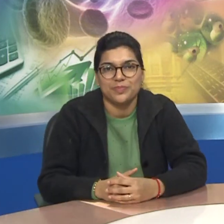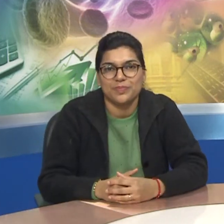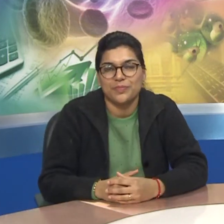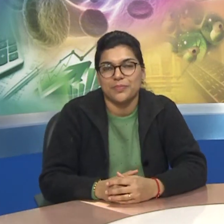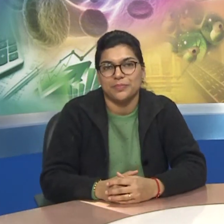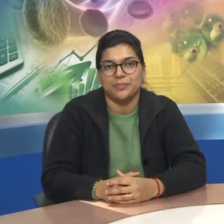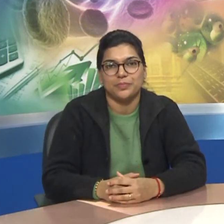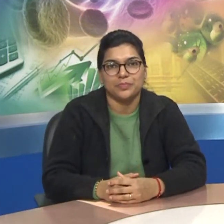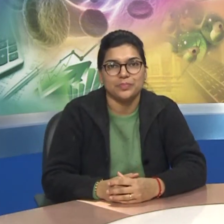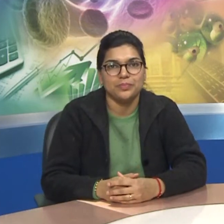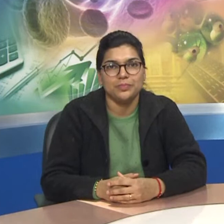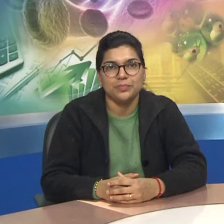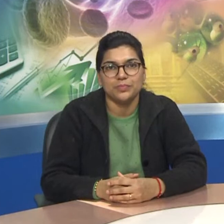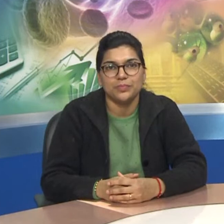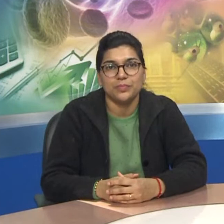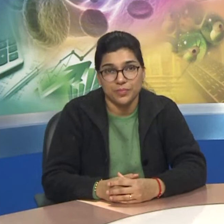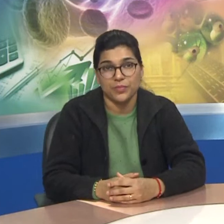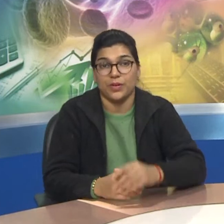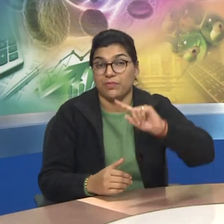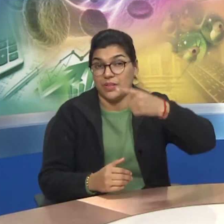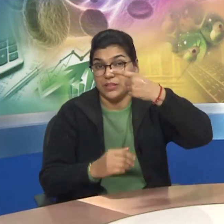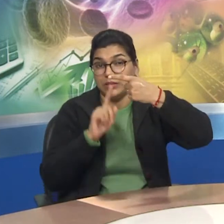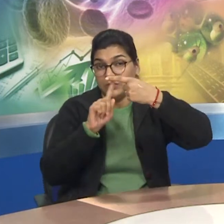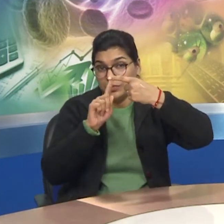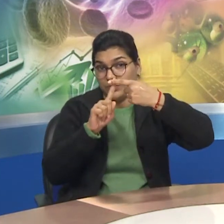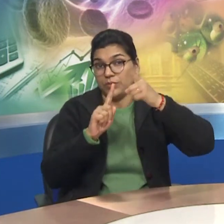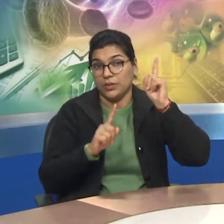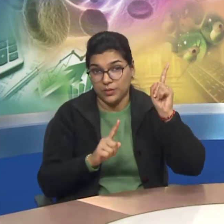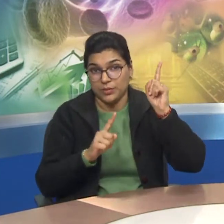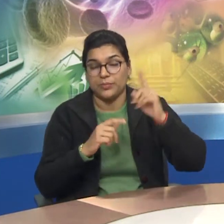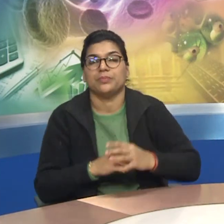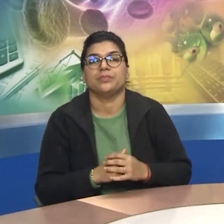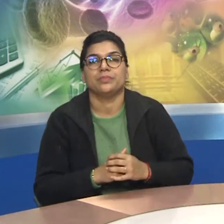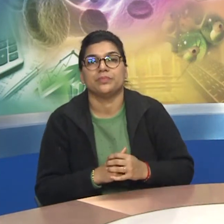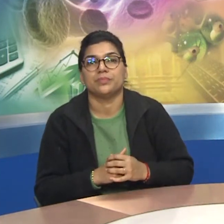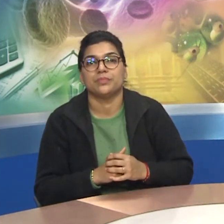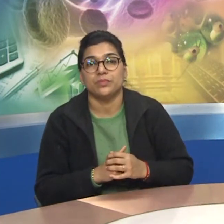this in points. First point,